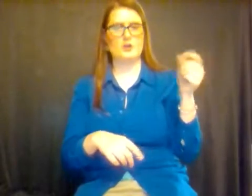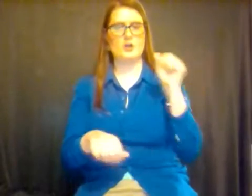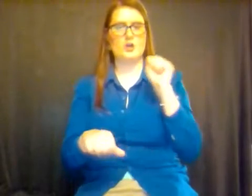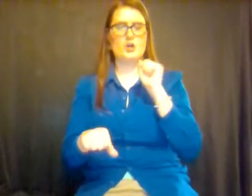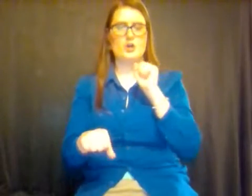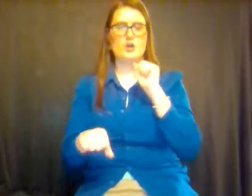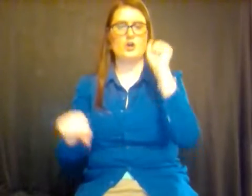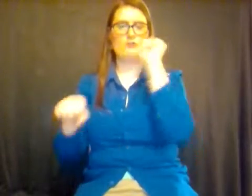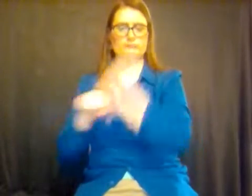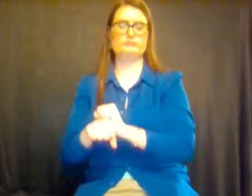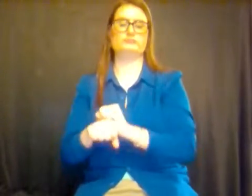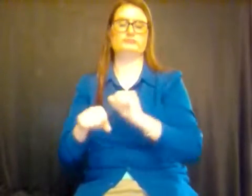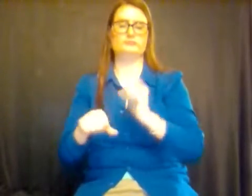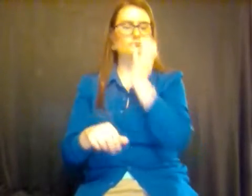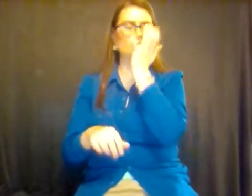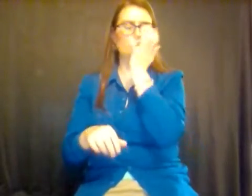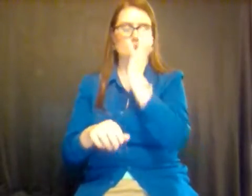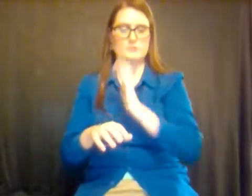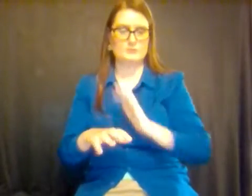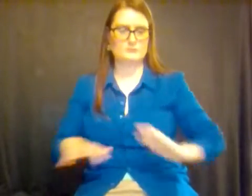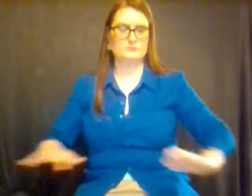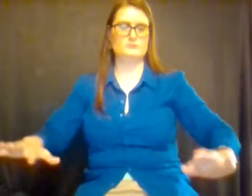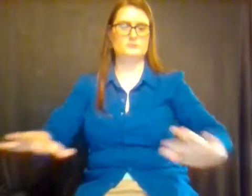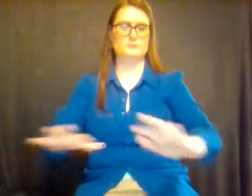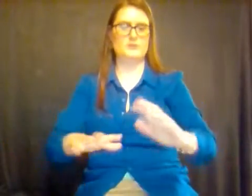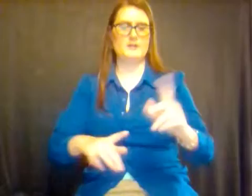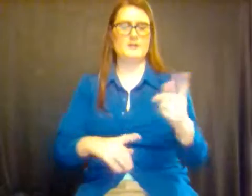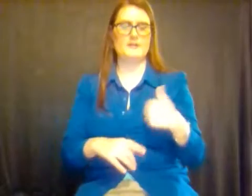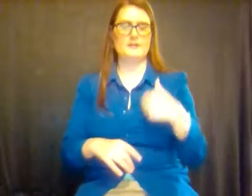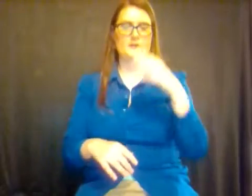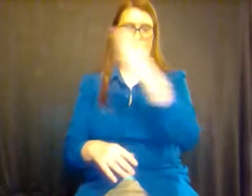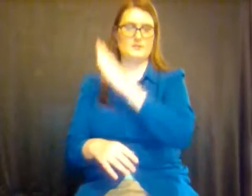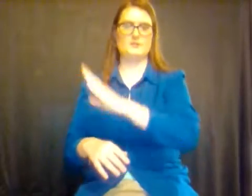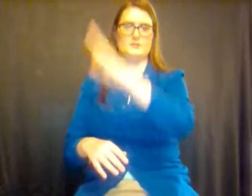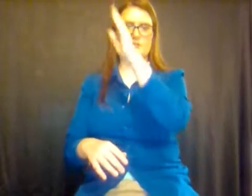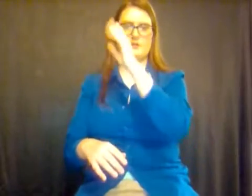land. I will watch over you and protect you. I will never leave you."